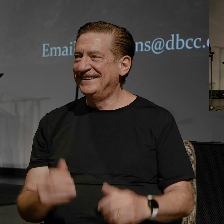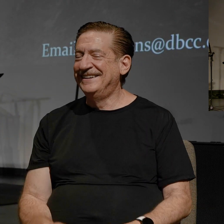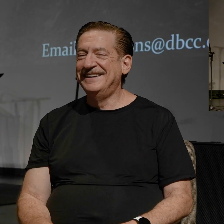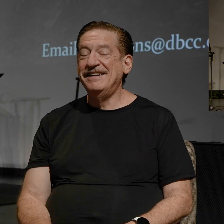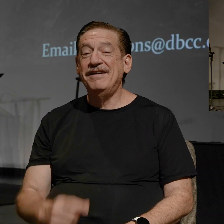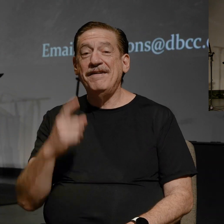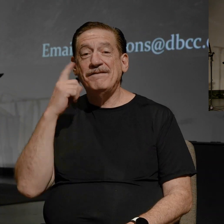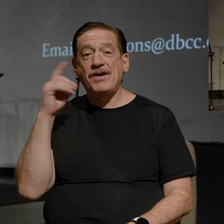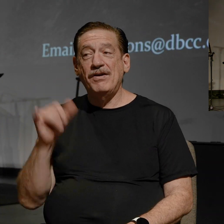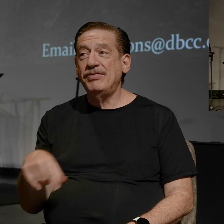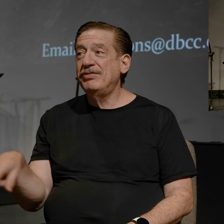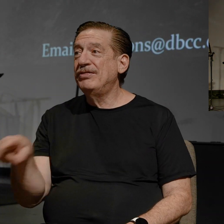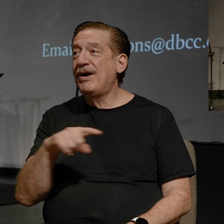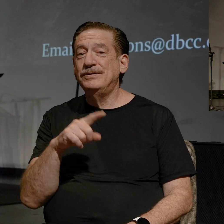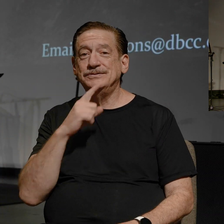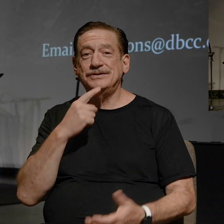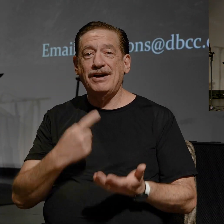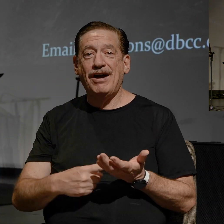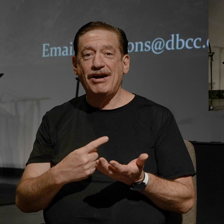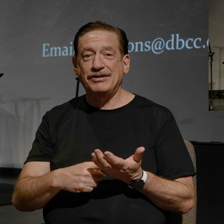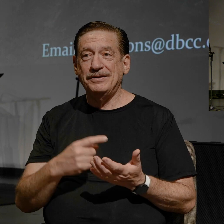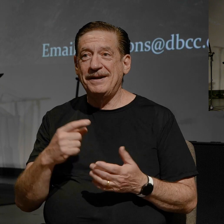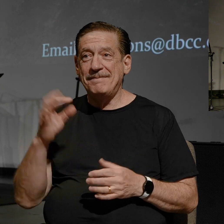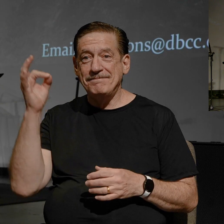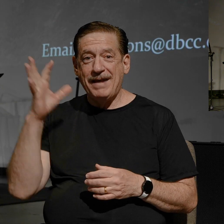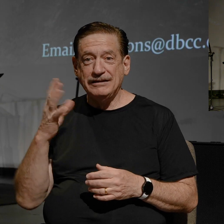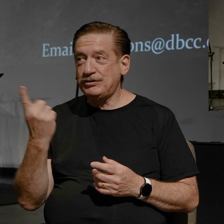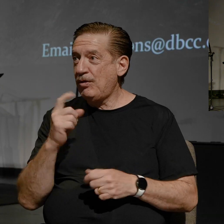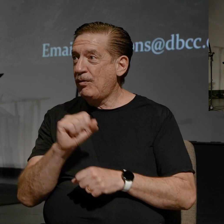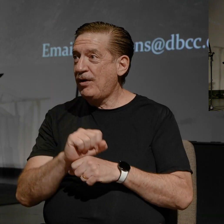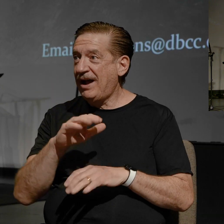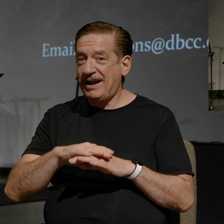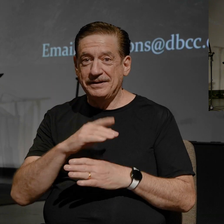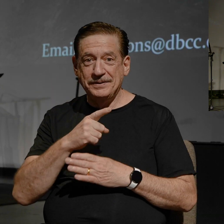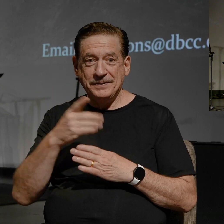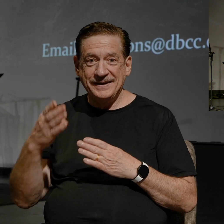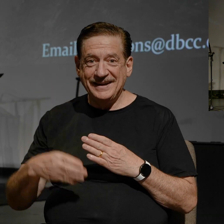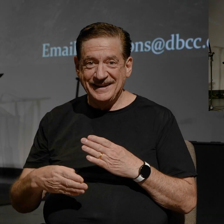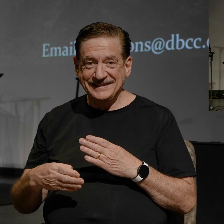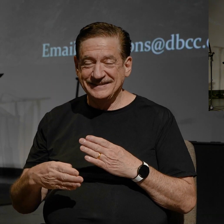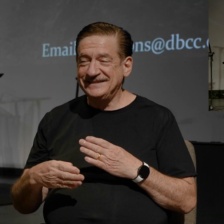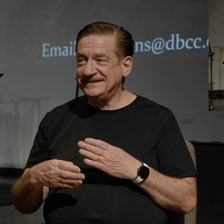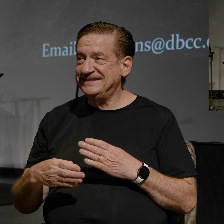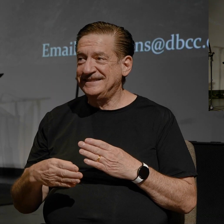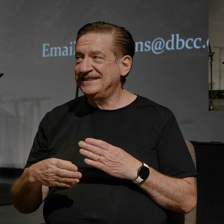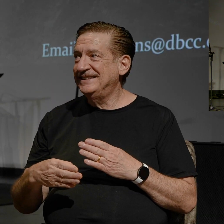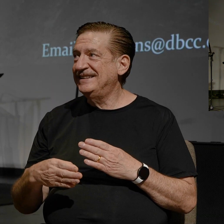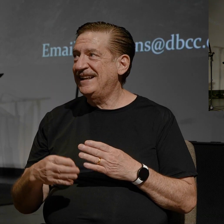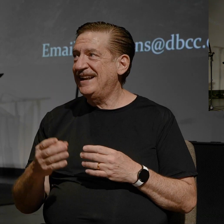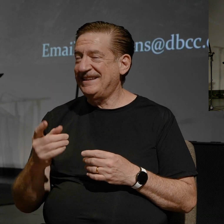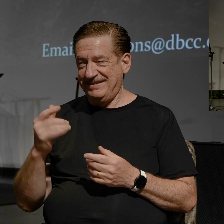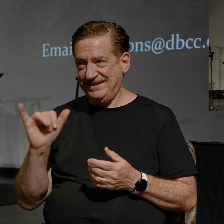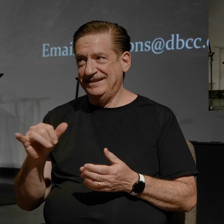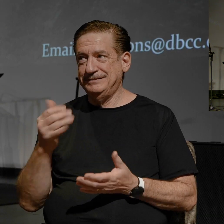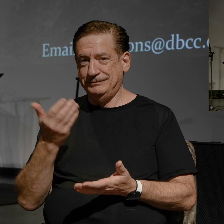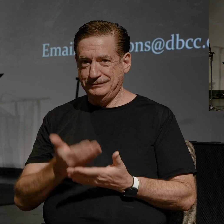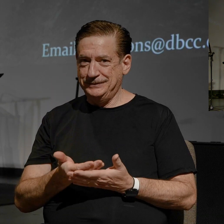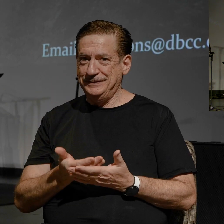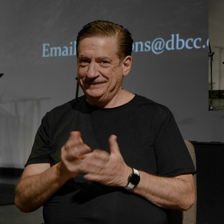For those who argue that pastors only work on the weekends, the video is proof, isn't